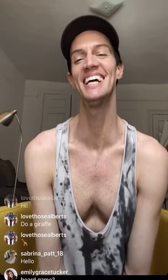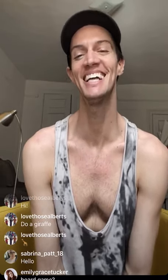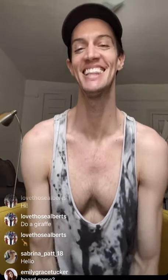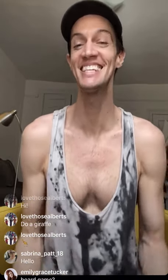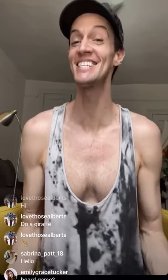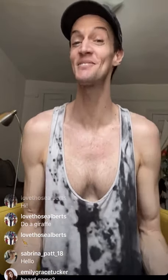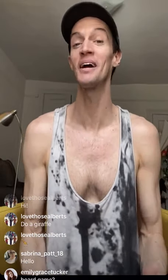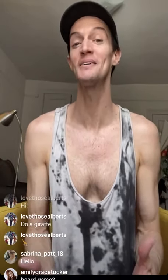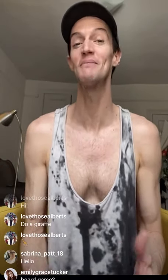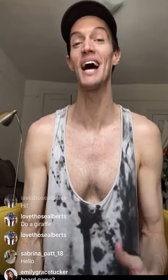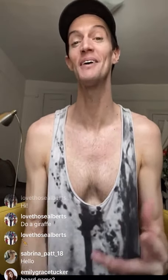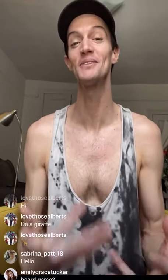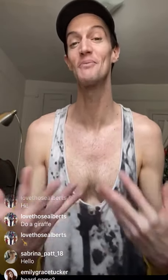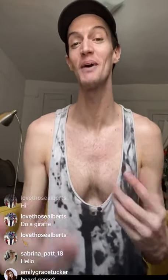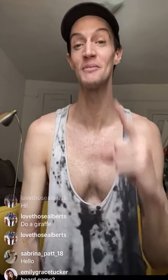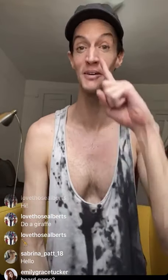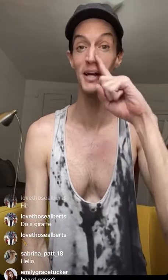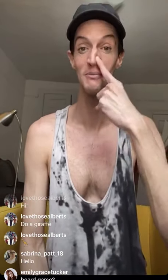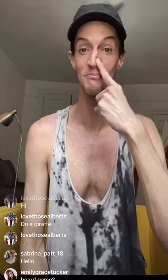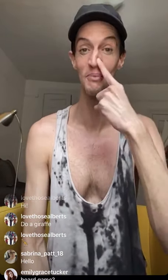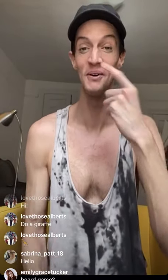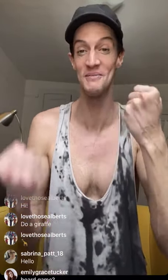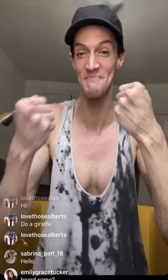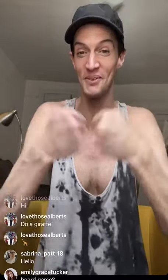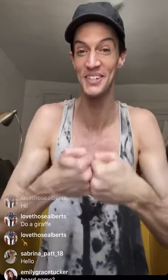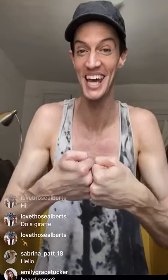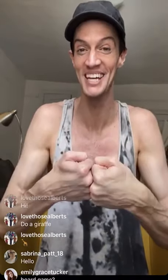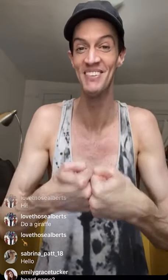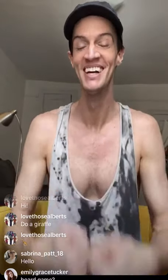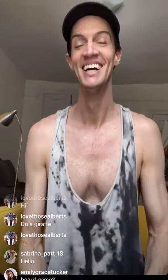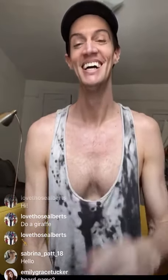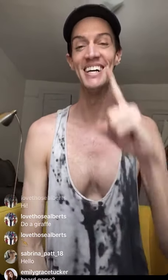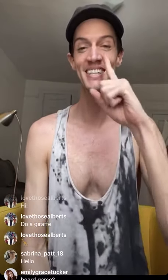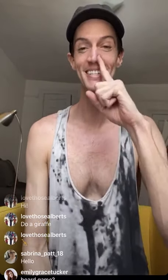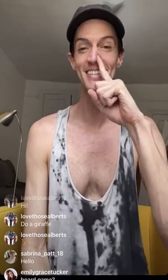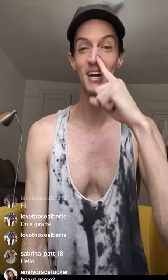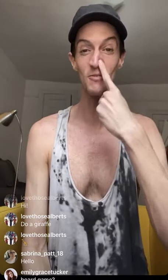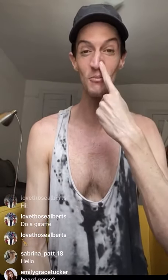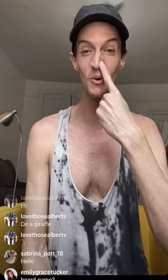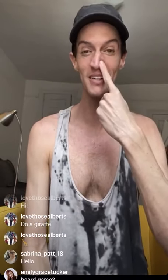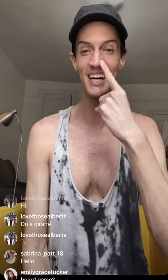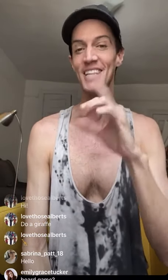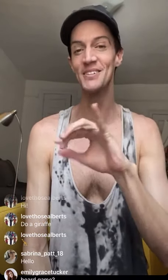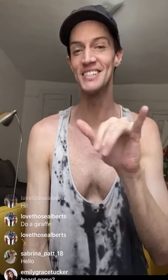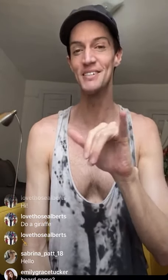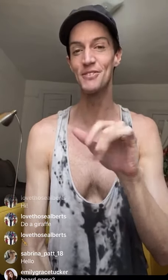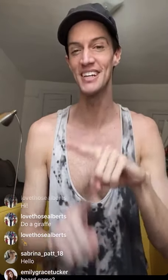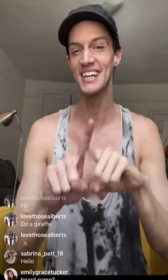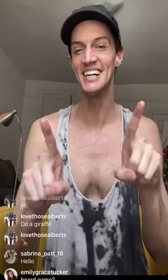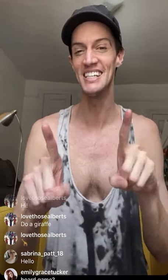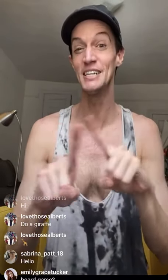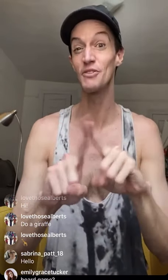This isn't right, but I would probably go like board game. This is a sign for board. I know it's a different